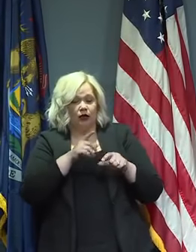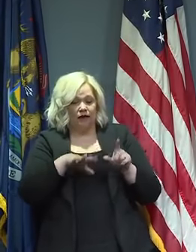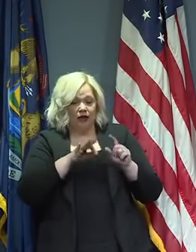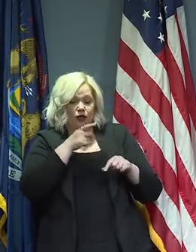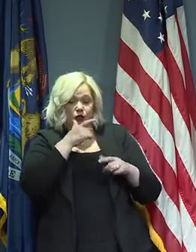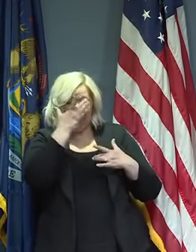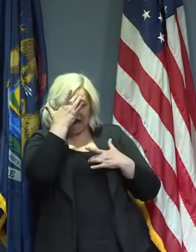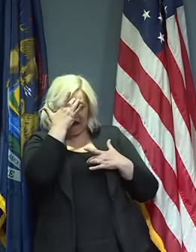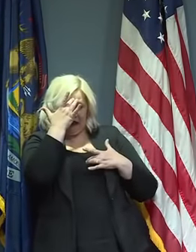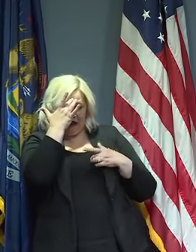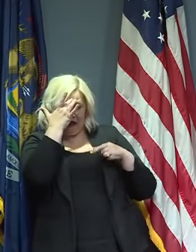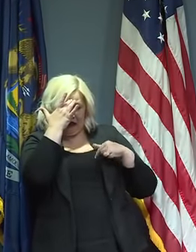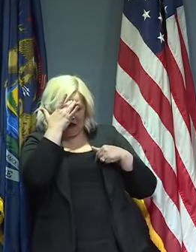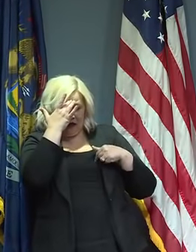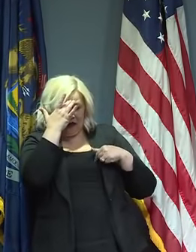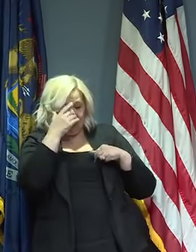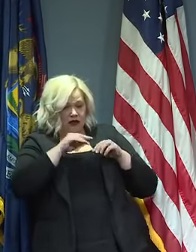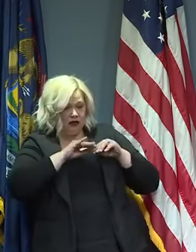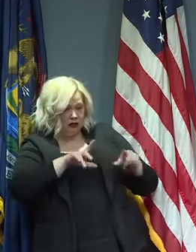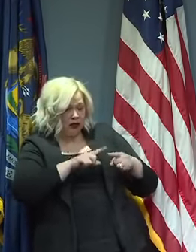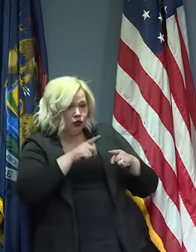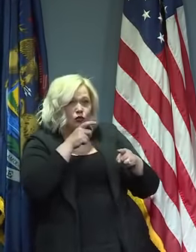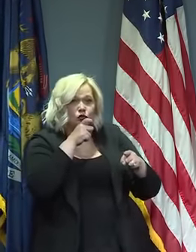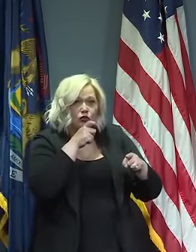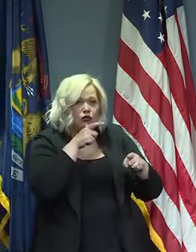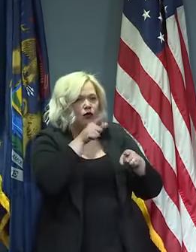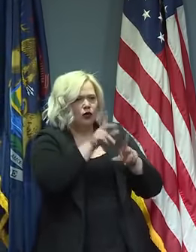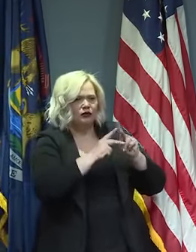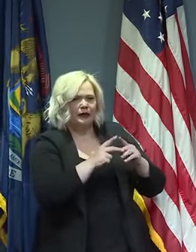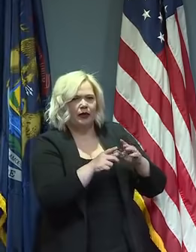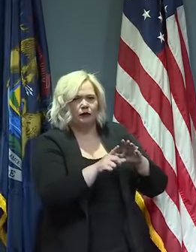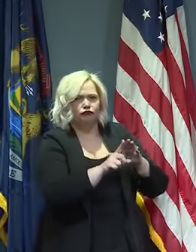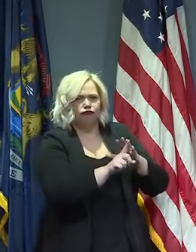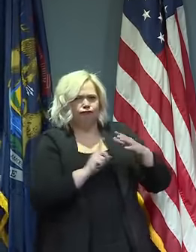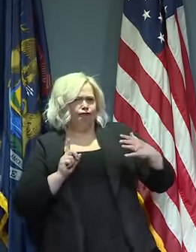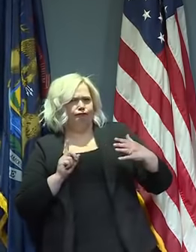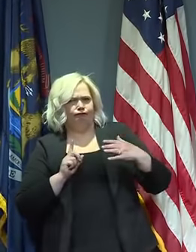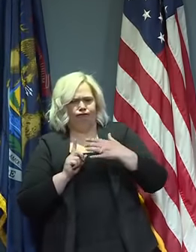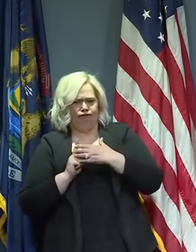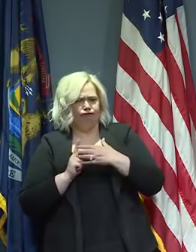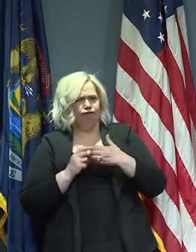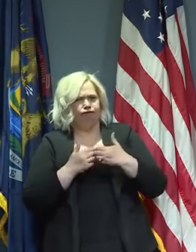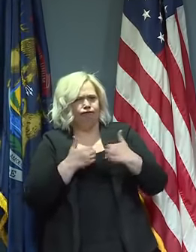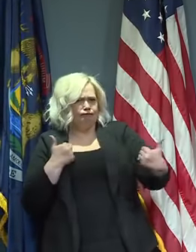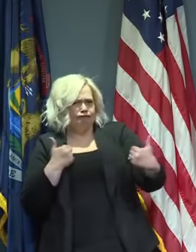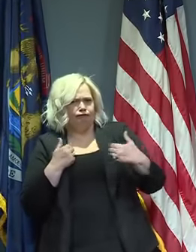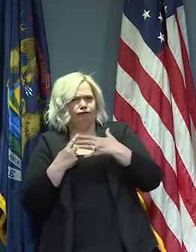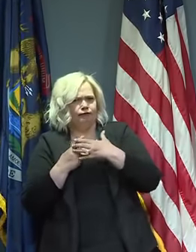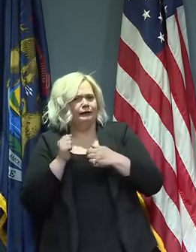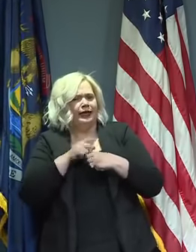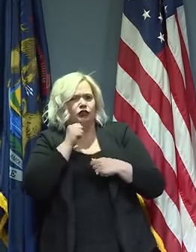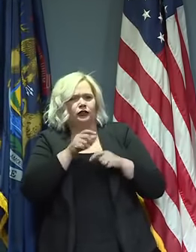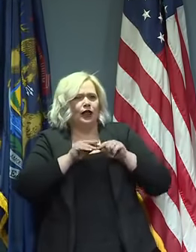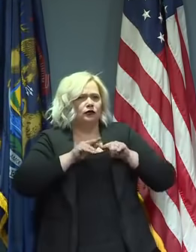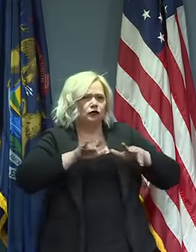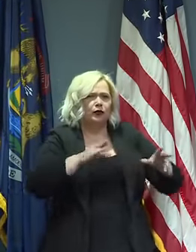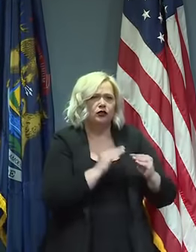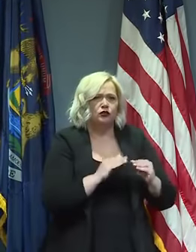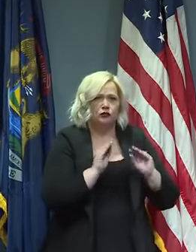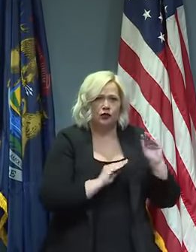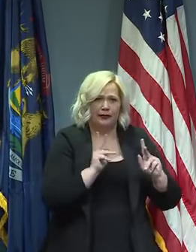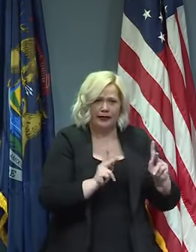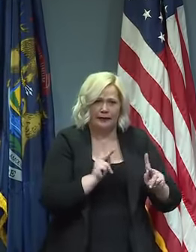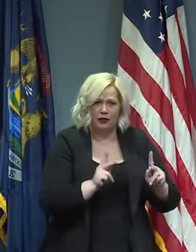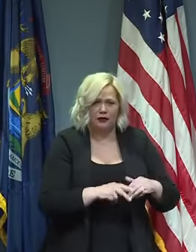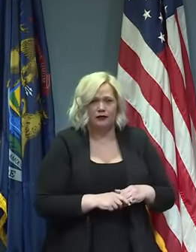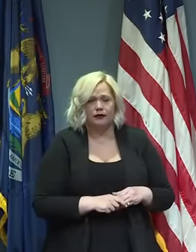confirmed cases, which is driven by capacity of our public health infrastructure in each of the 8 regions.